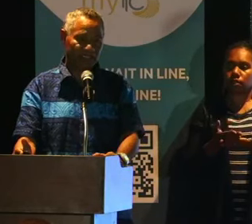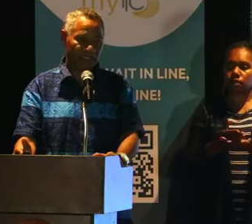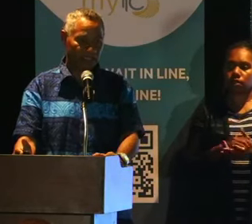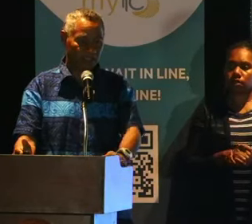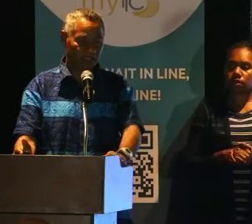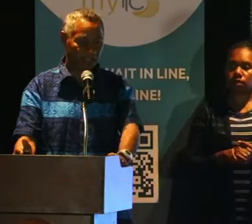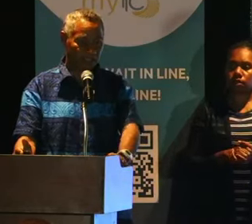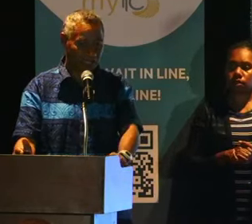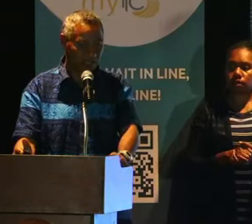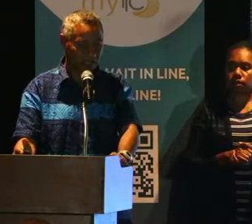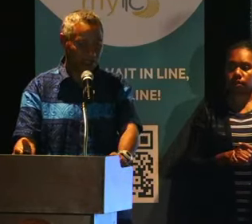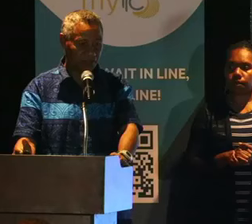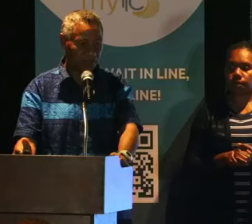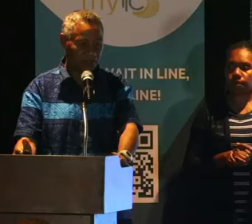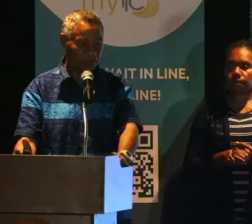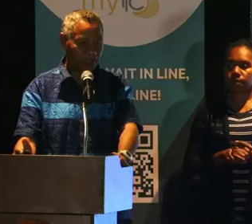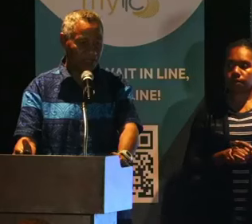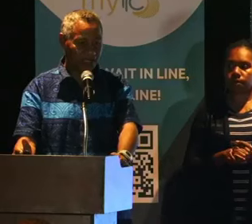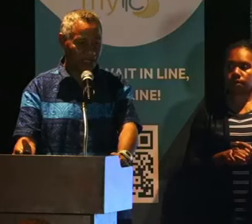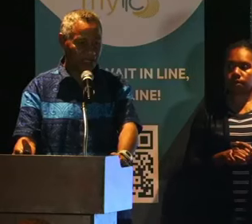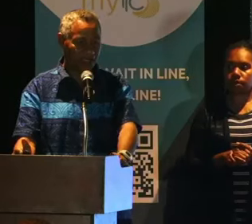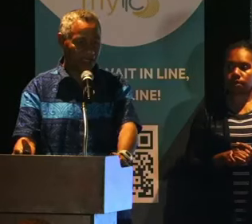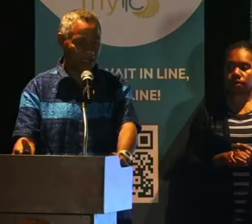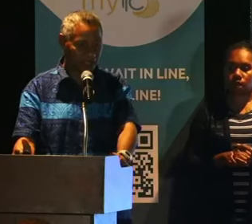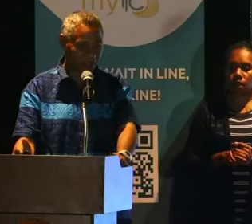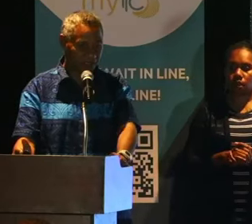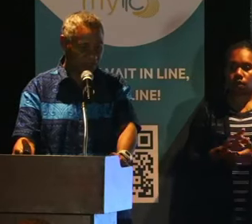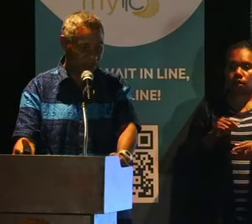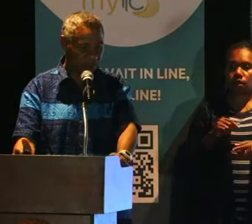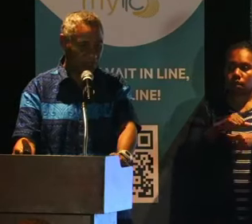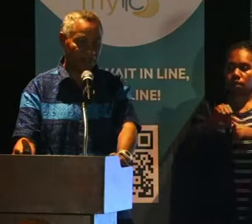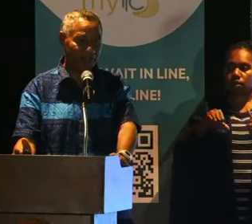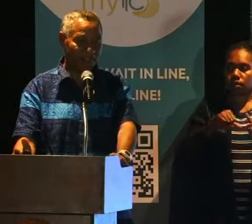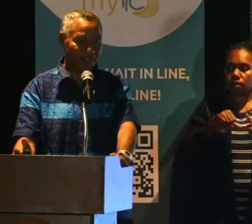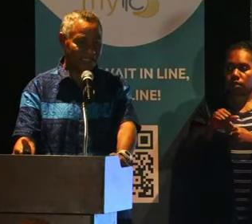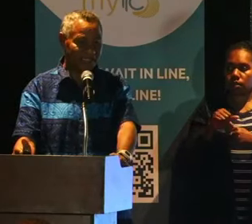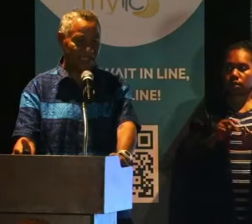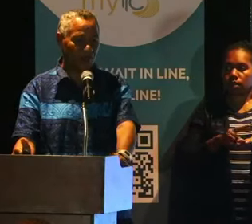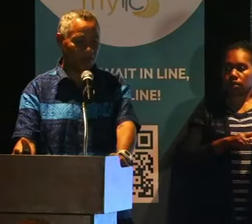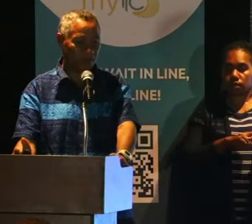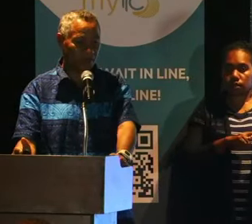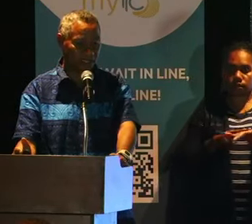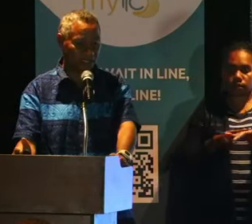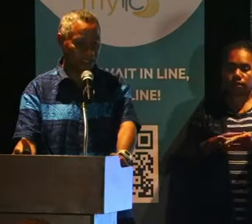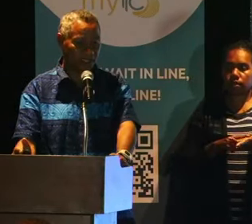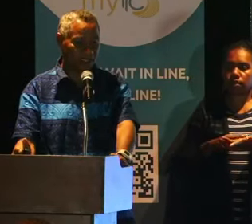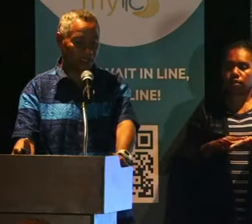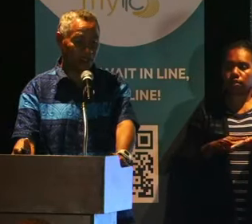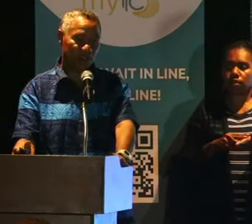Cooperative is an automation association of person united volunteer to be meet their common economic